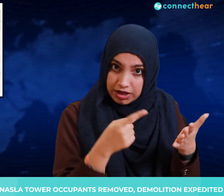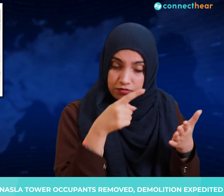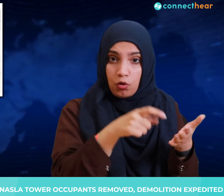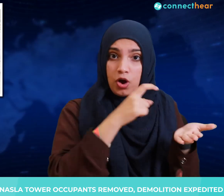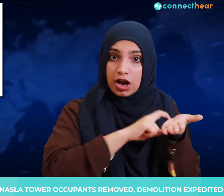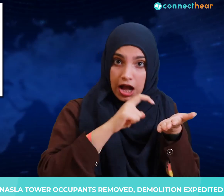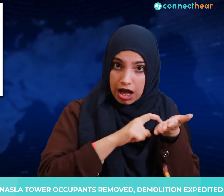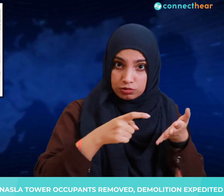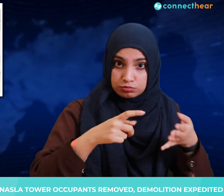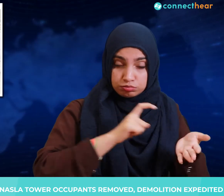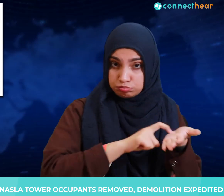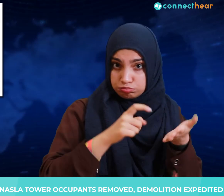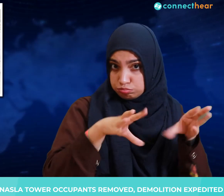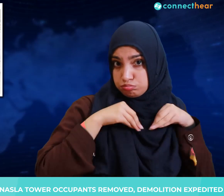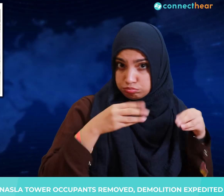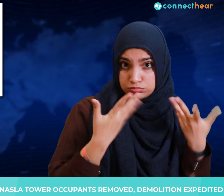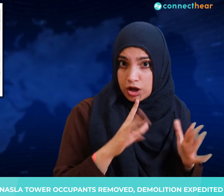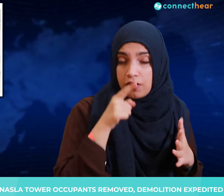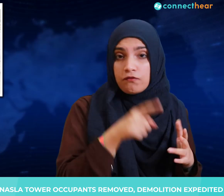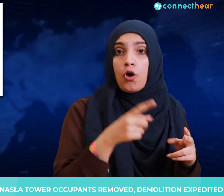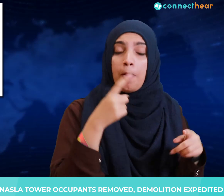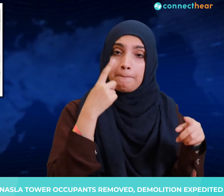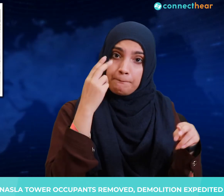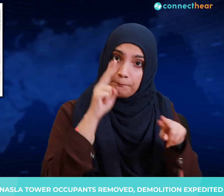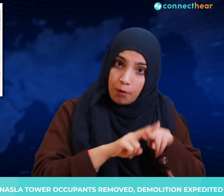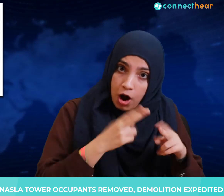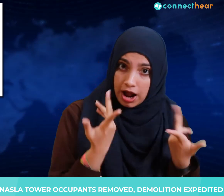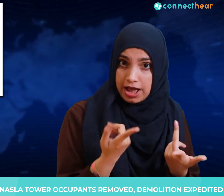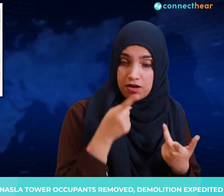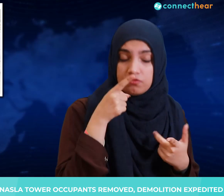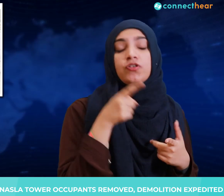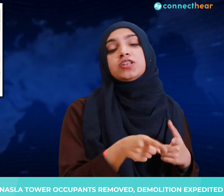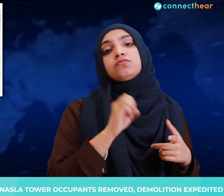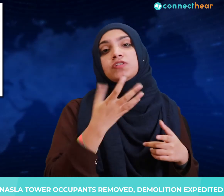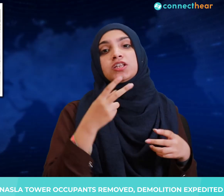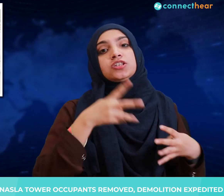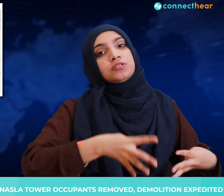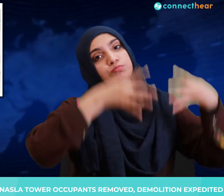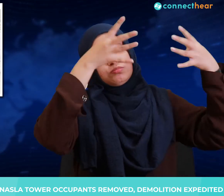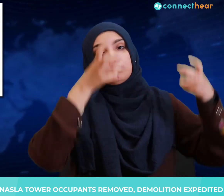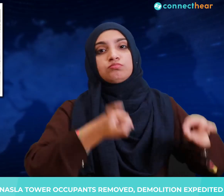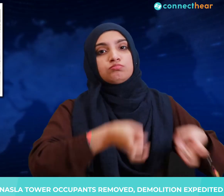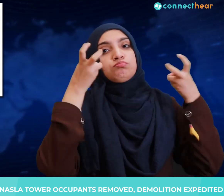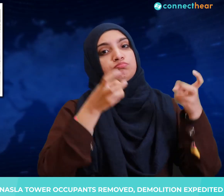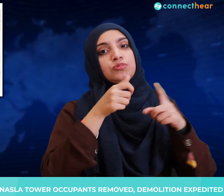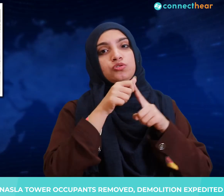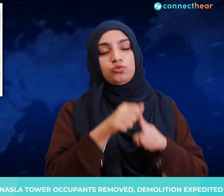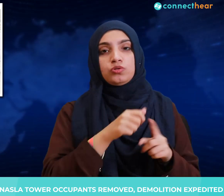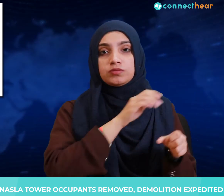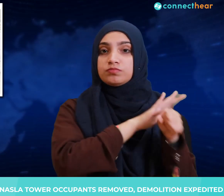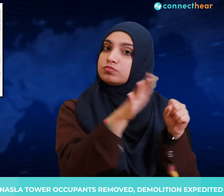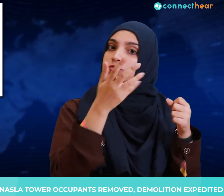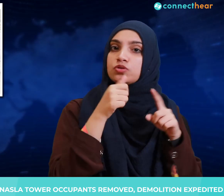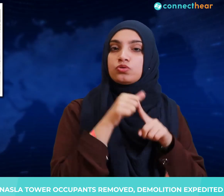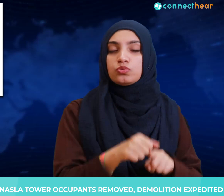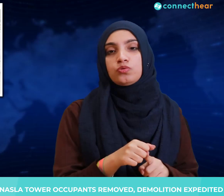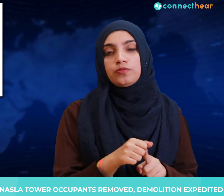blocking the service road, the tower should be demolished. The court directed Commissioner Karachi